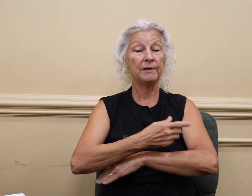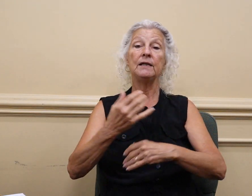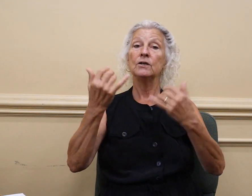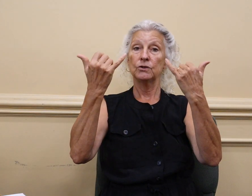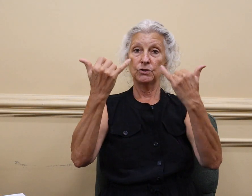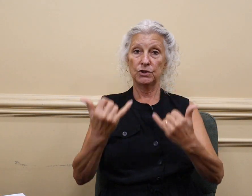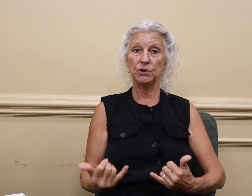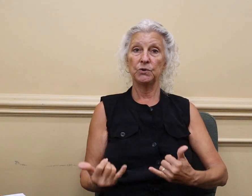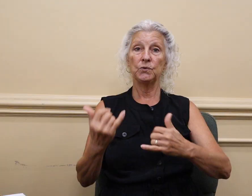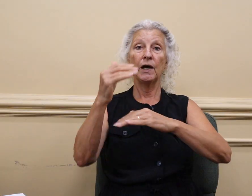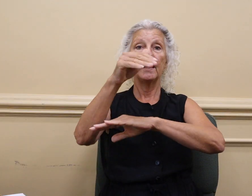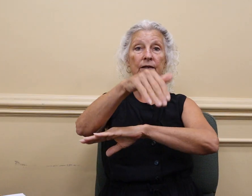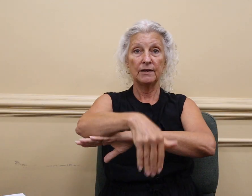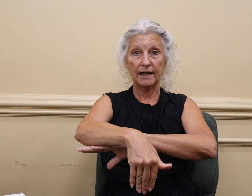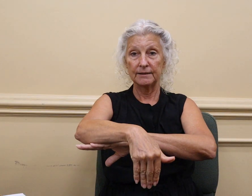be tonight.